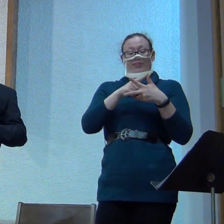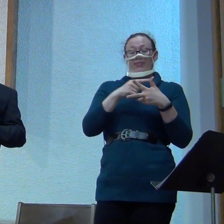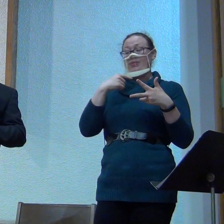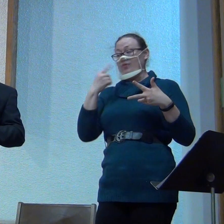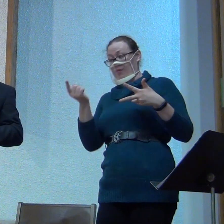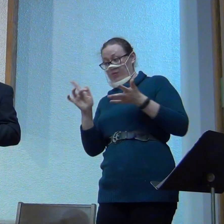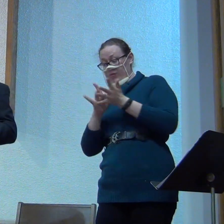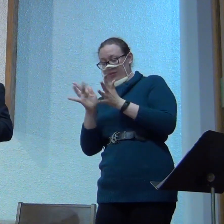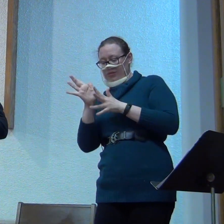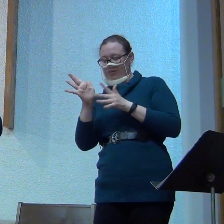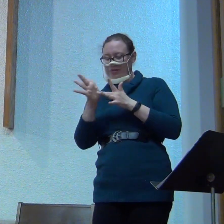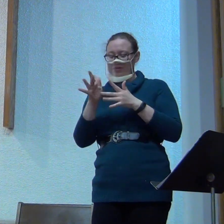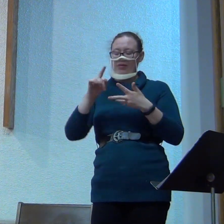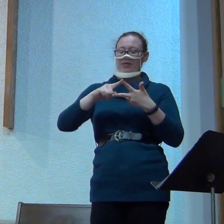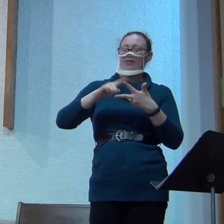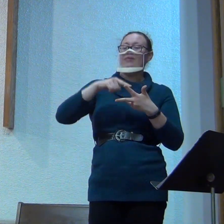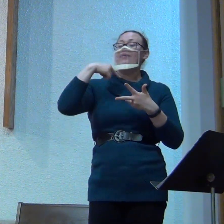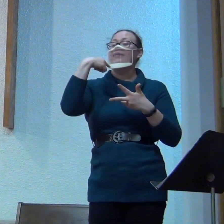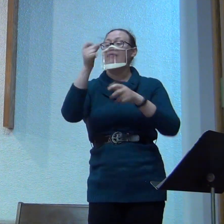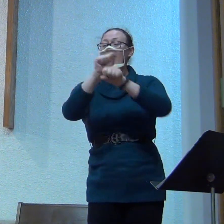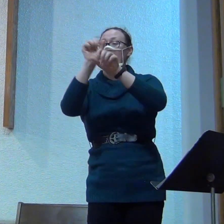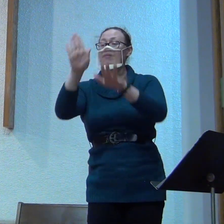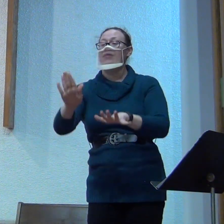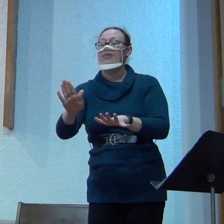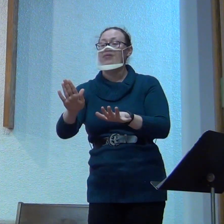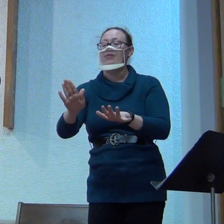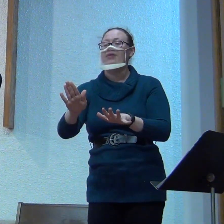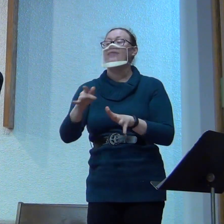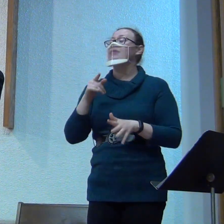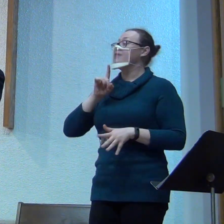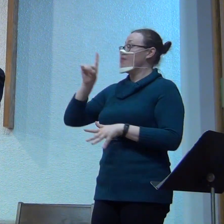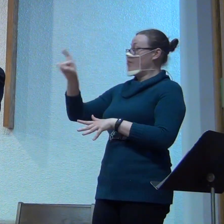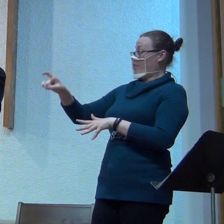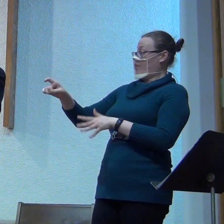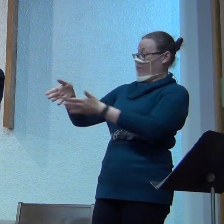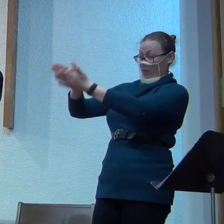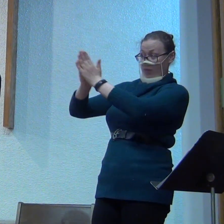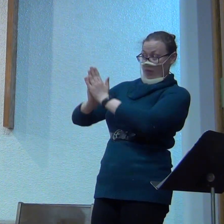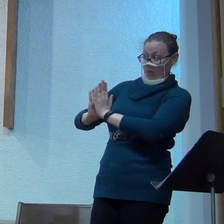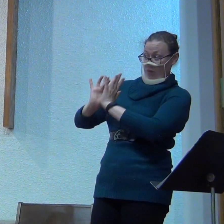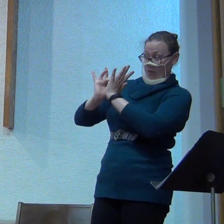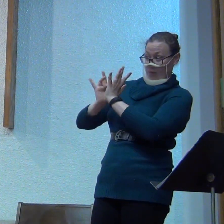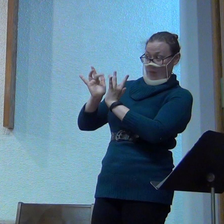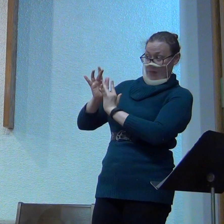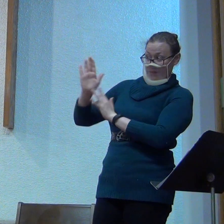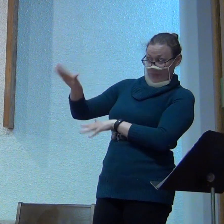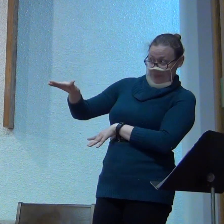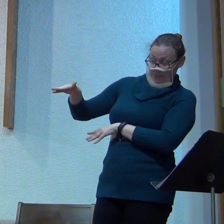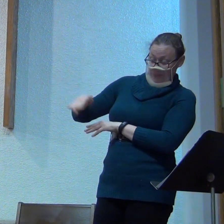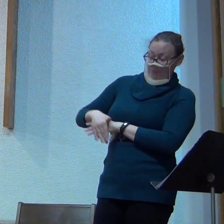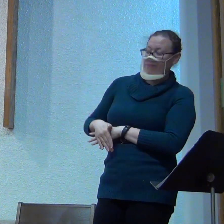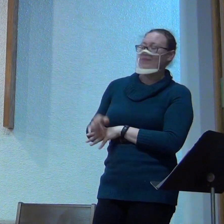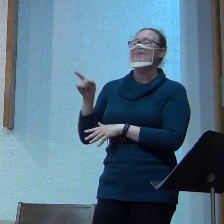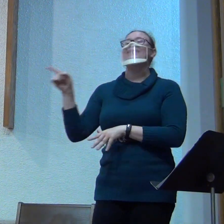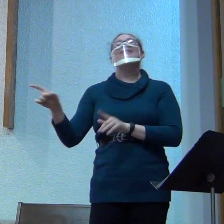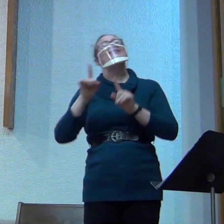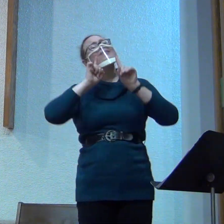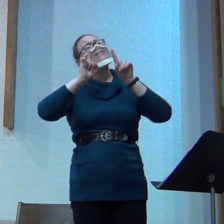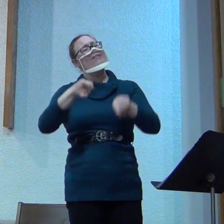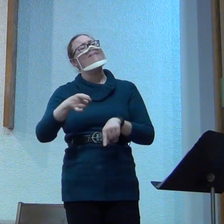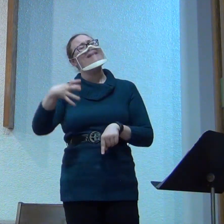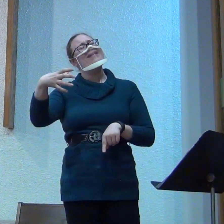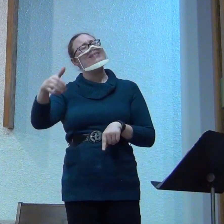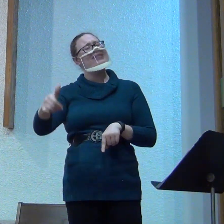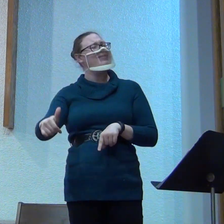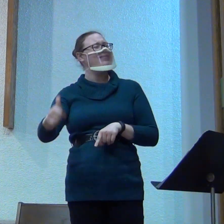put Jesus on the spot. So she makes her request that's not a request in verse 3. He makes his objection